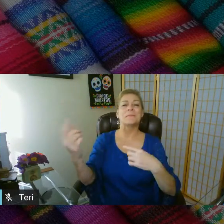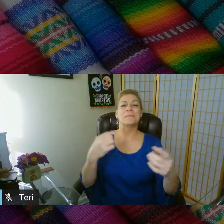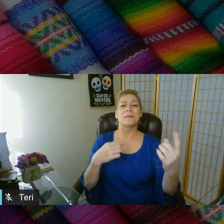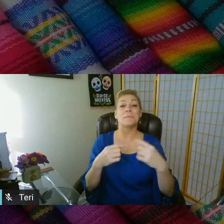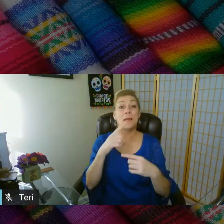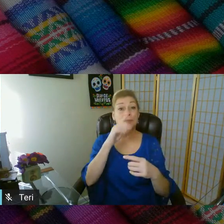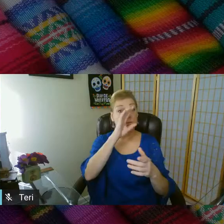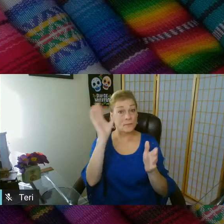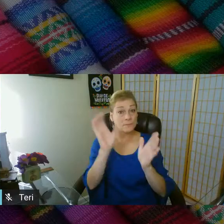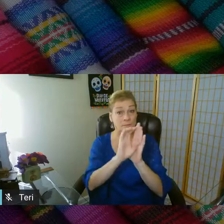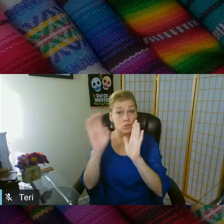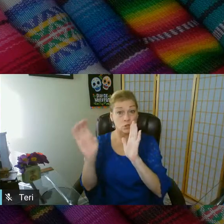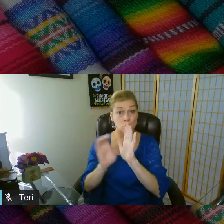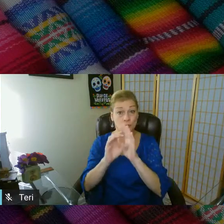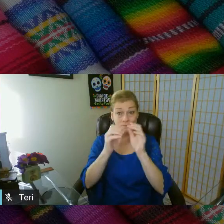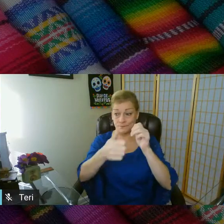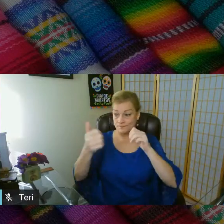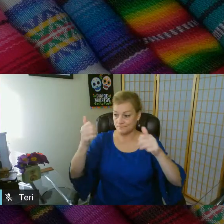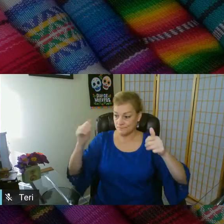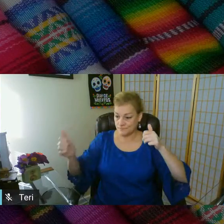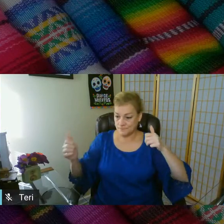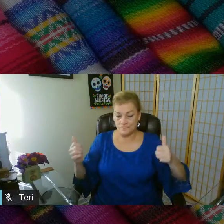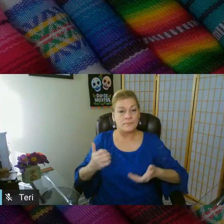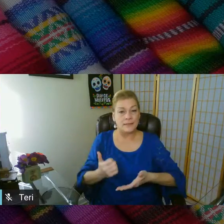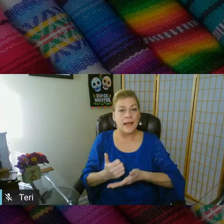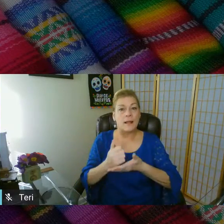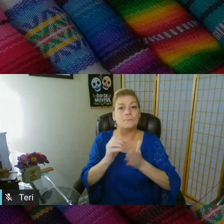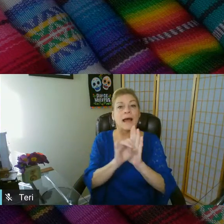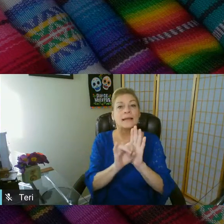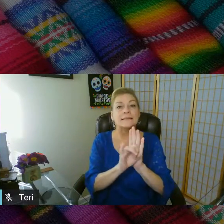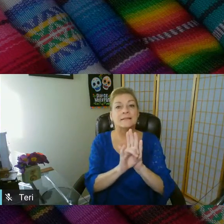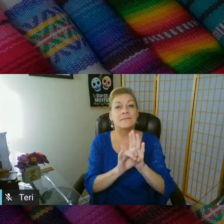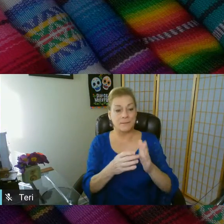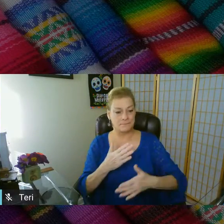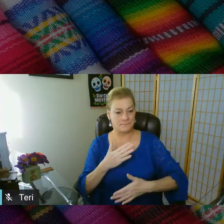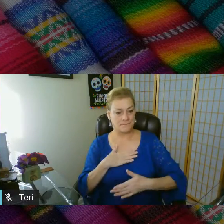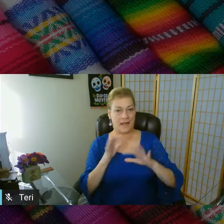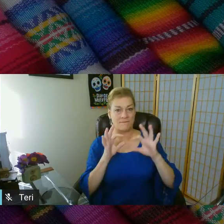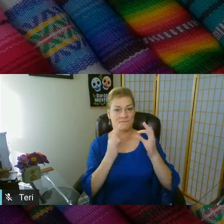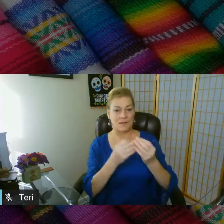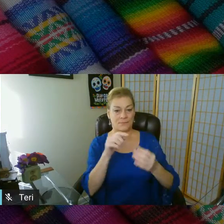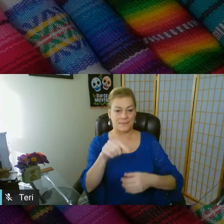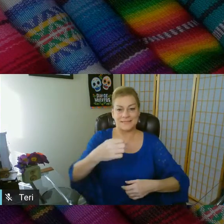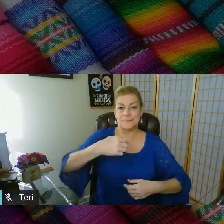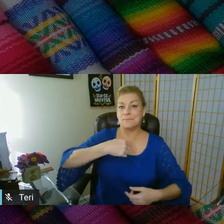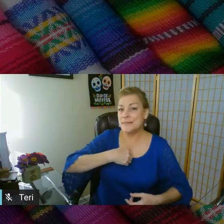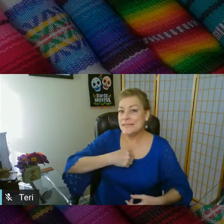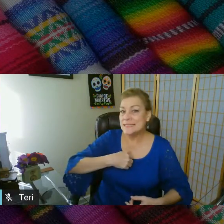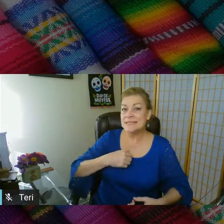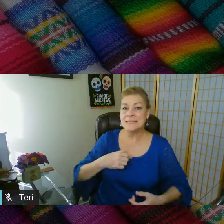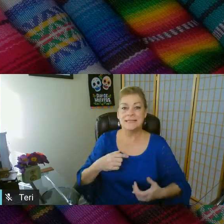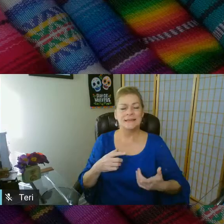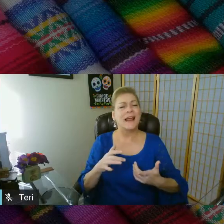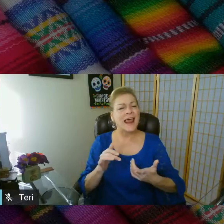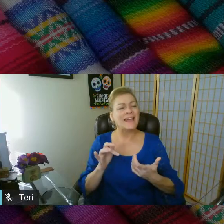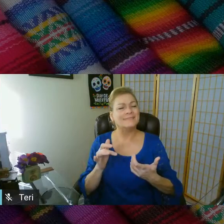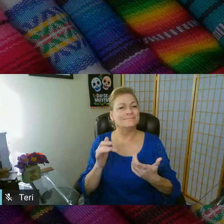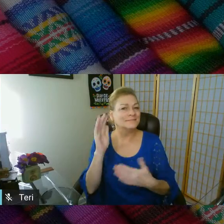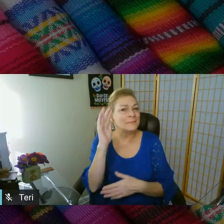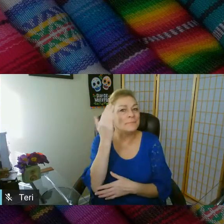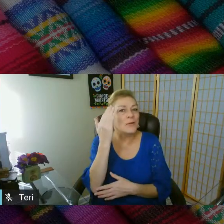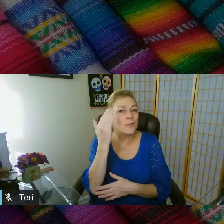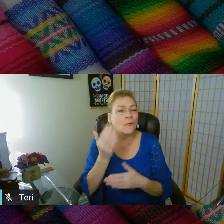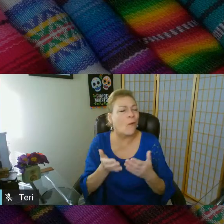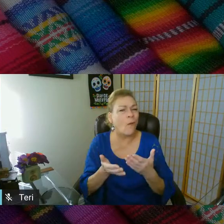up are also to help them identify, this is my family's ofrenda, this is me, sort of that mirror.